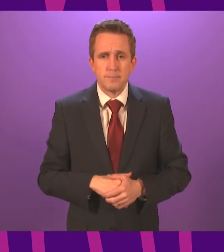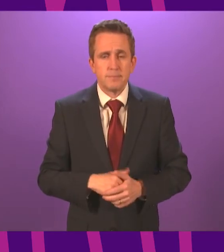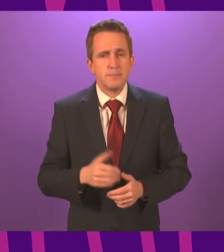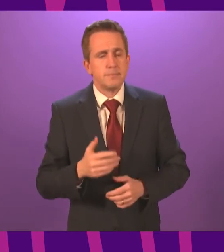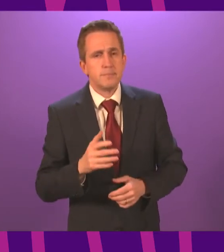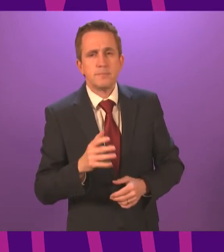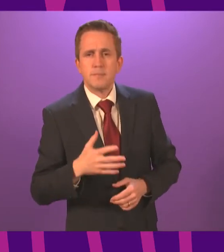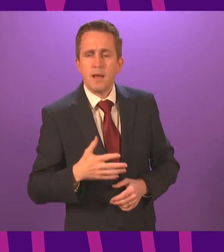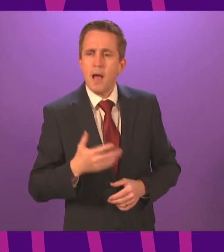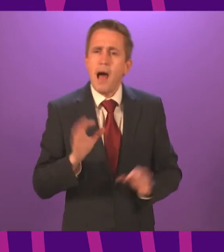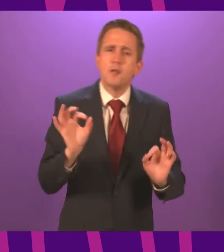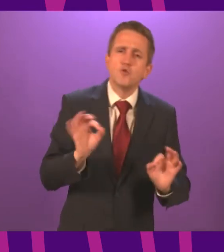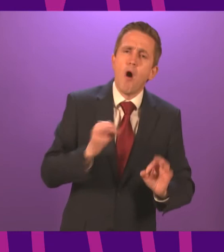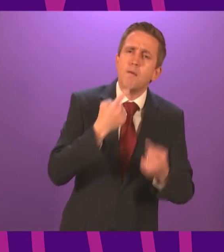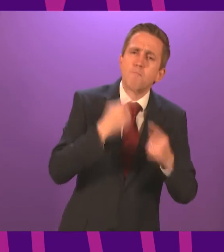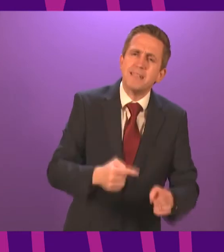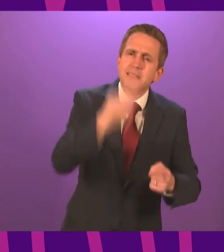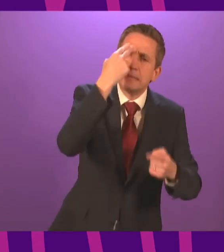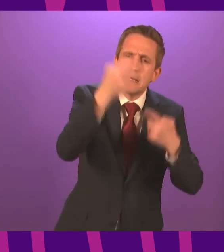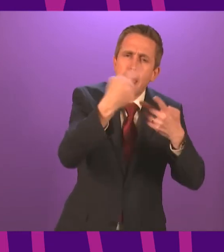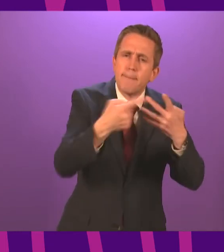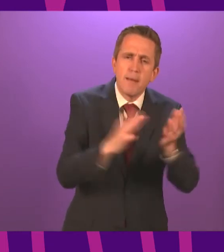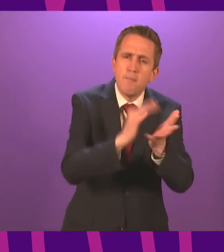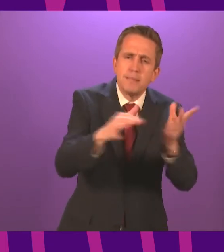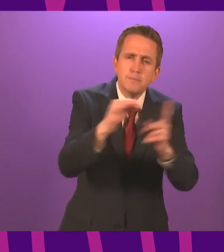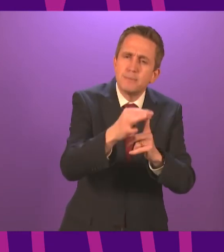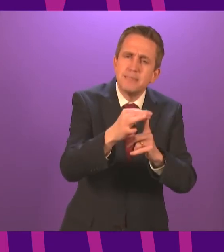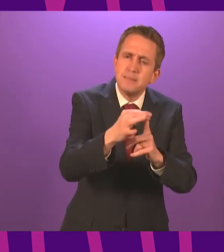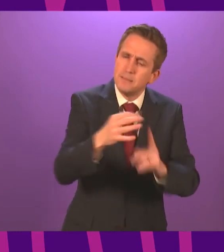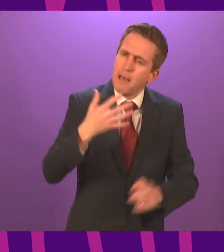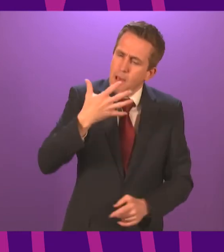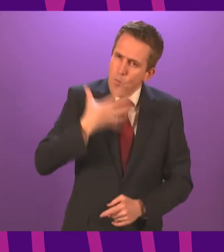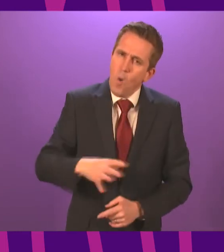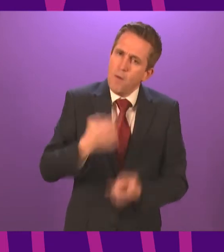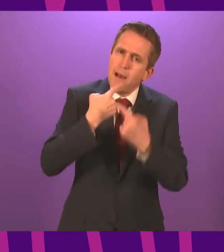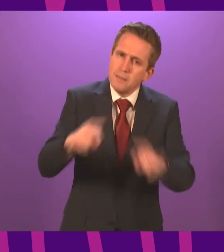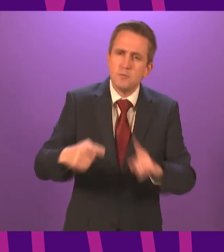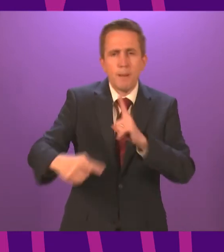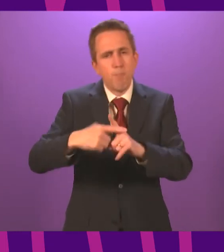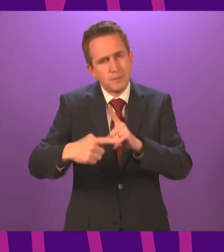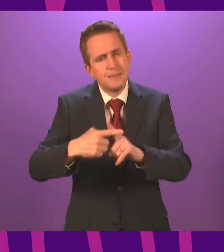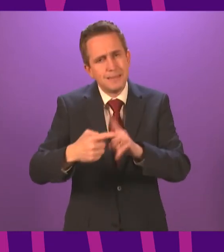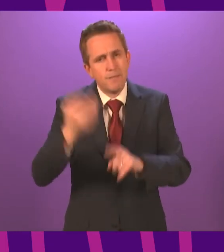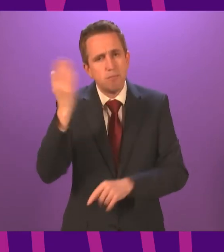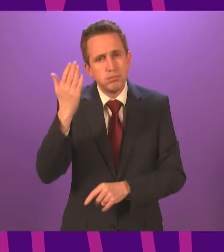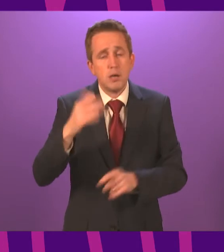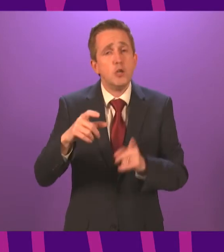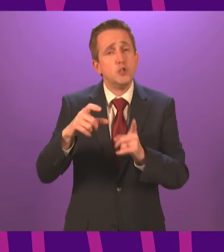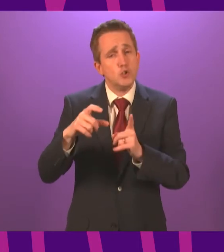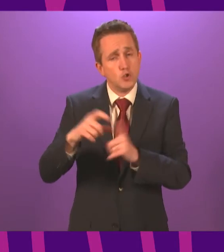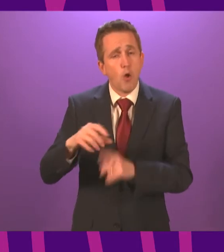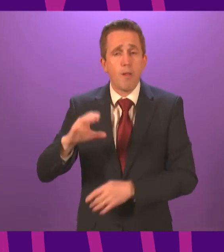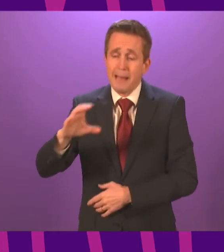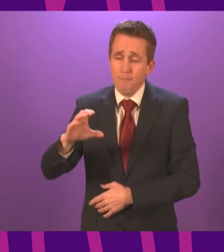of individual members because I want to try to make this a positive intervention if I can. Donald Cameron,